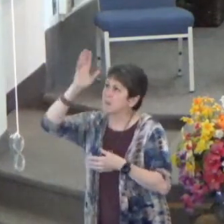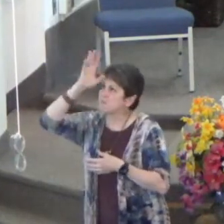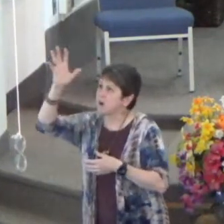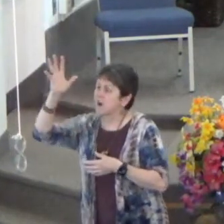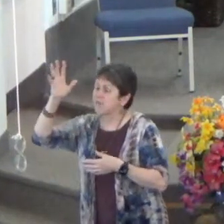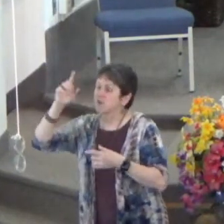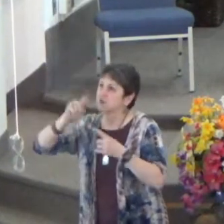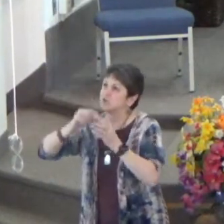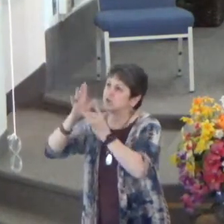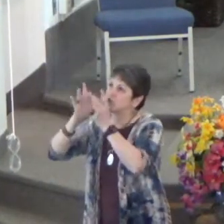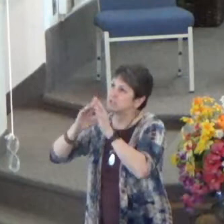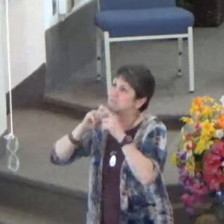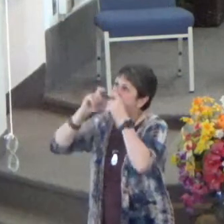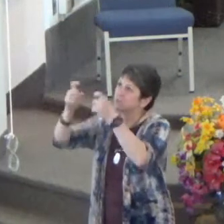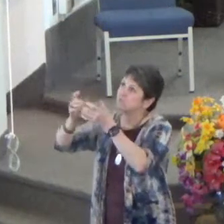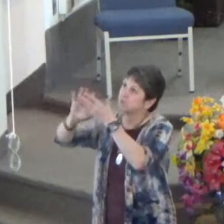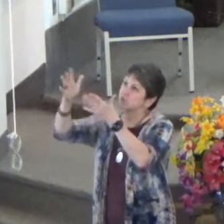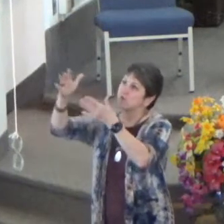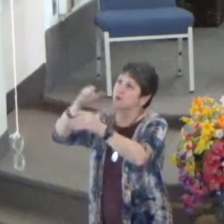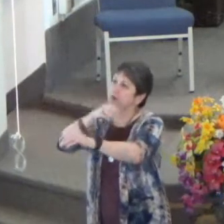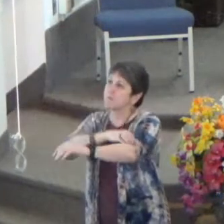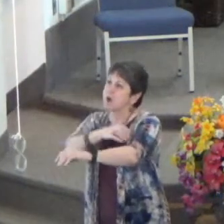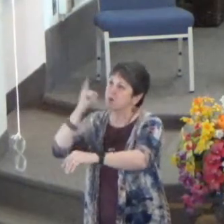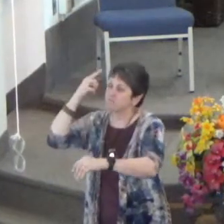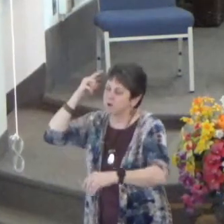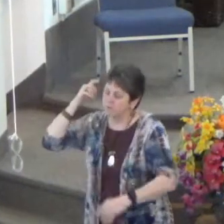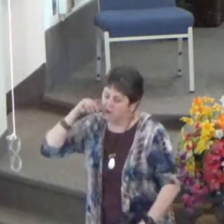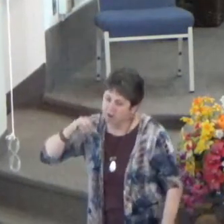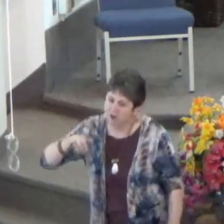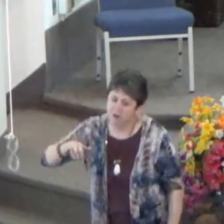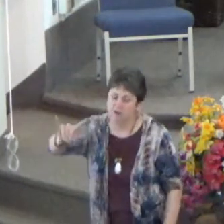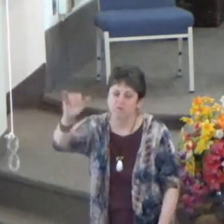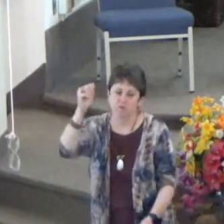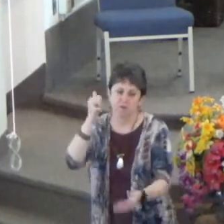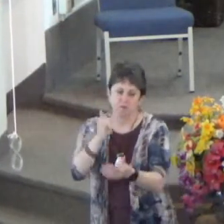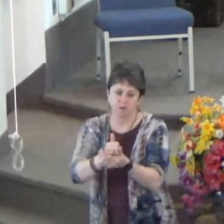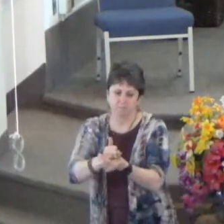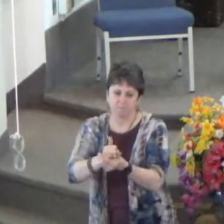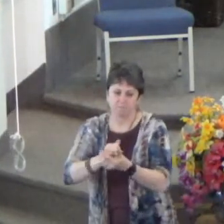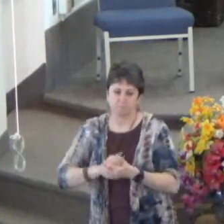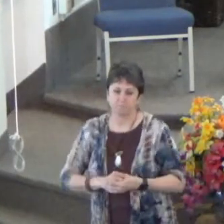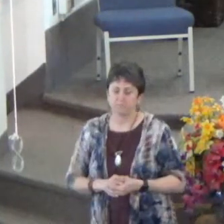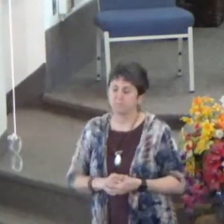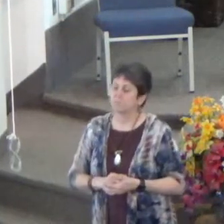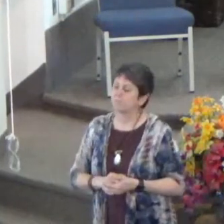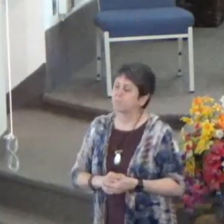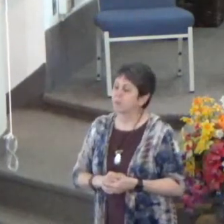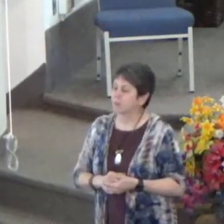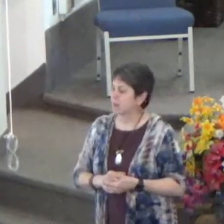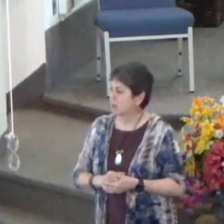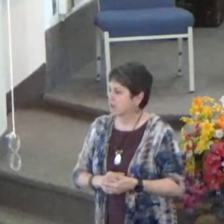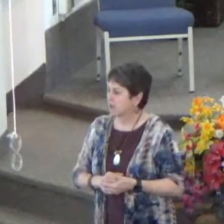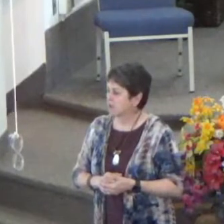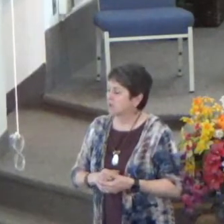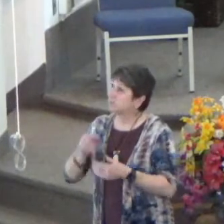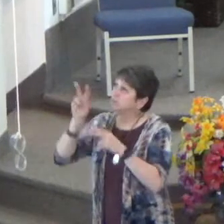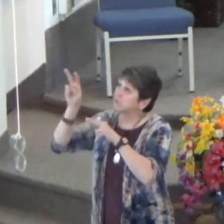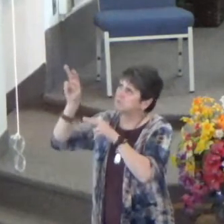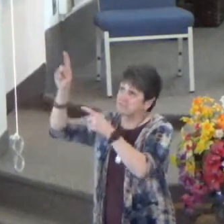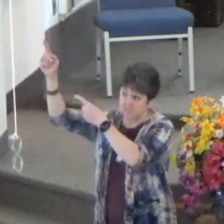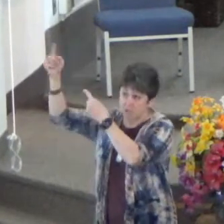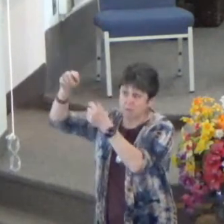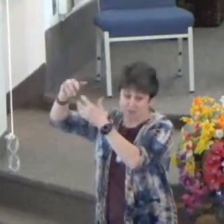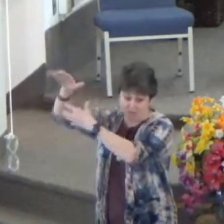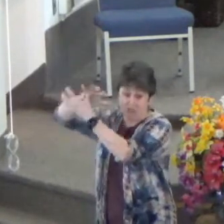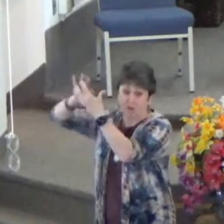him be glory and power forever and ever. Amen. Look, he is coming with the